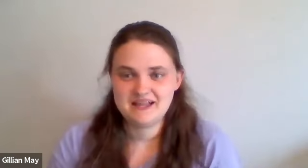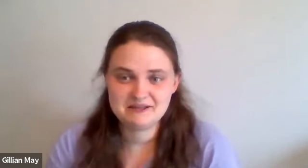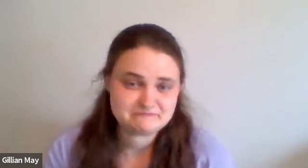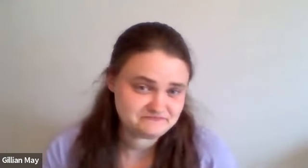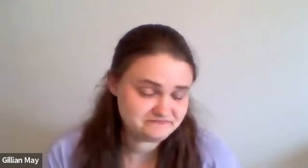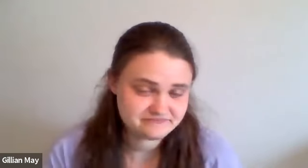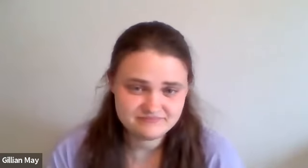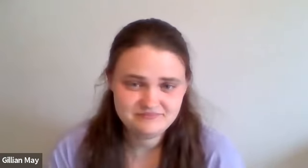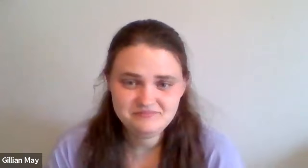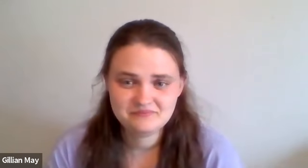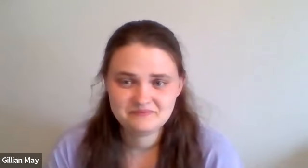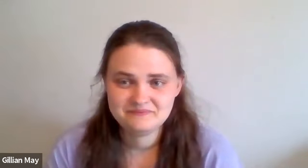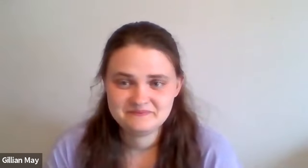Like,